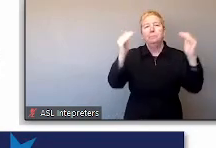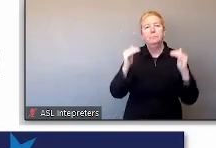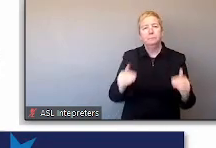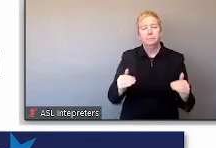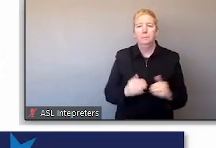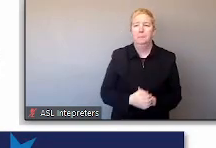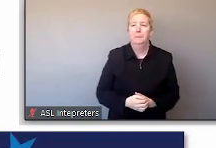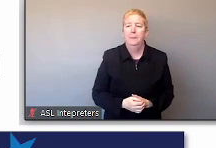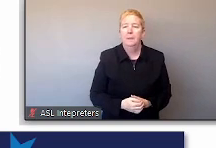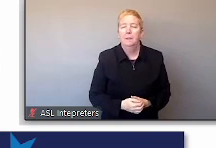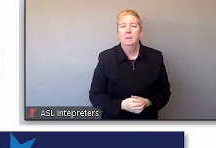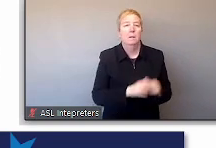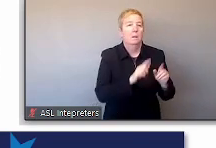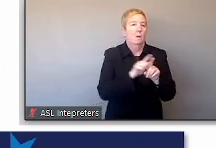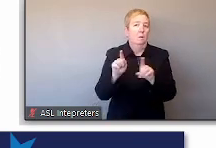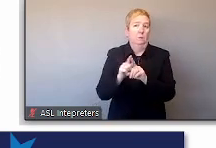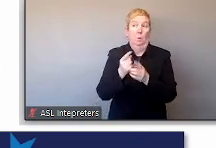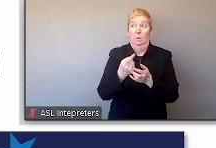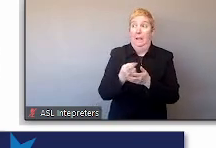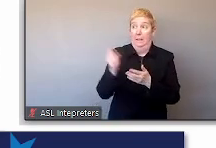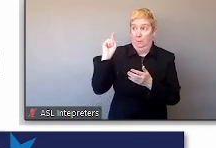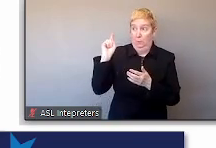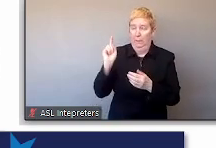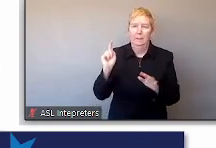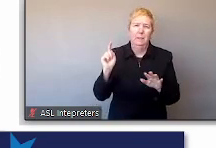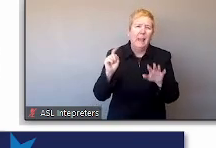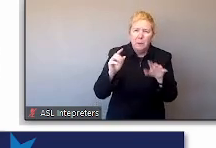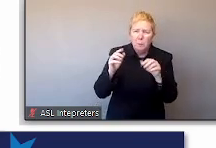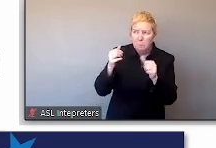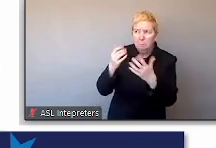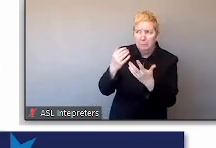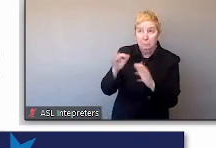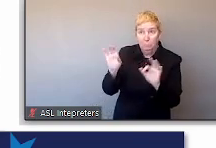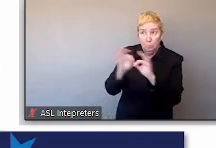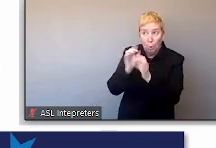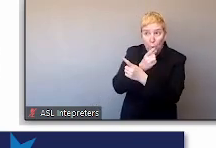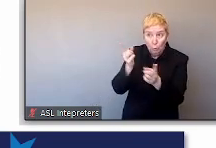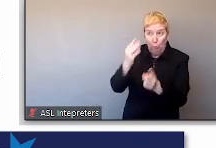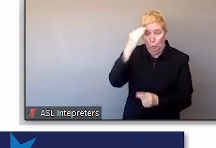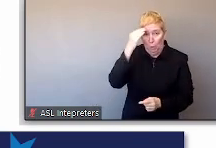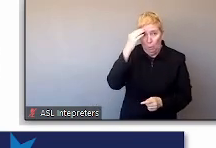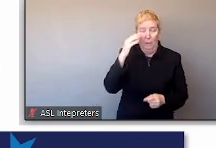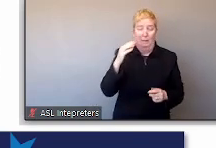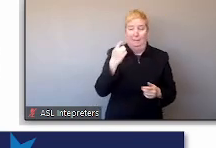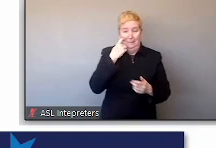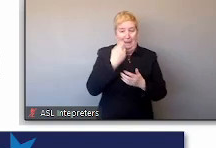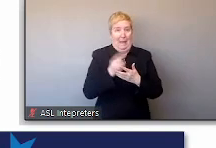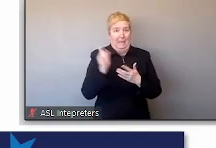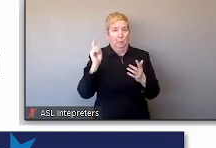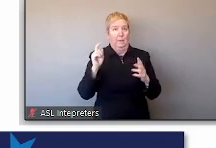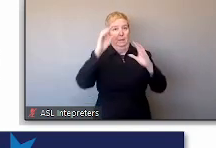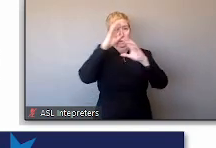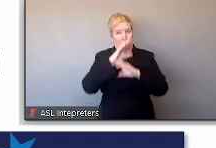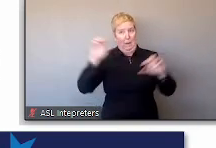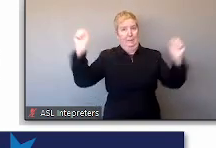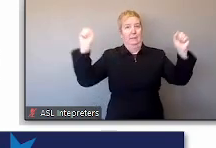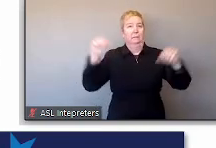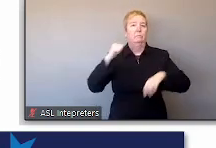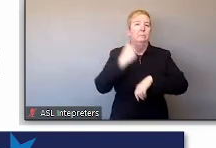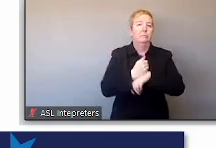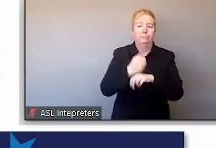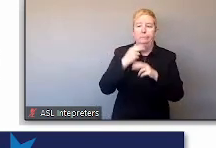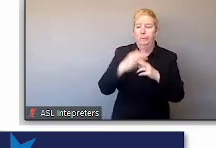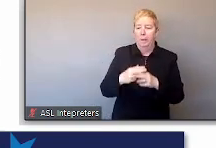Also last week, and just to make sure everyone's aware, the president came out with a preparedness